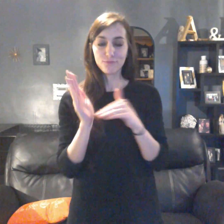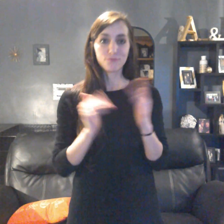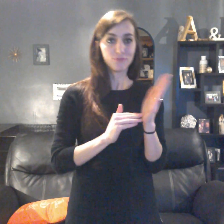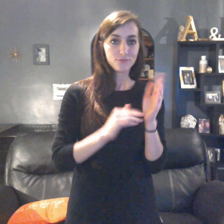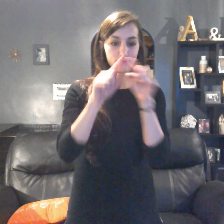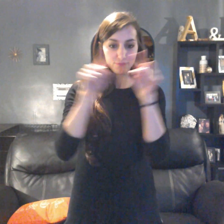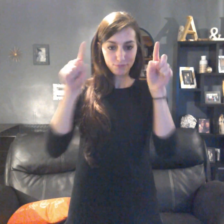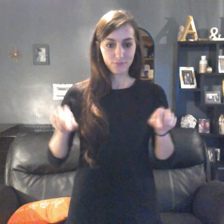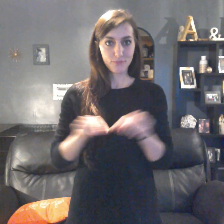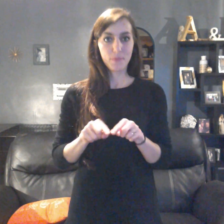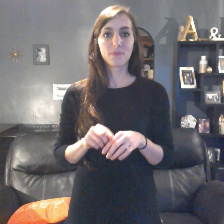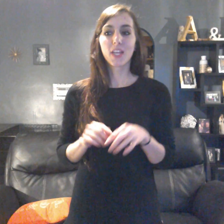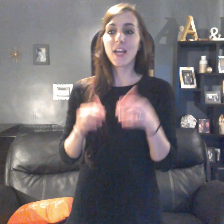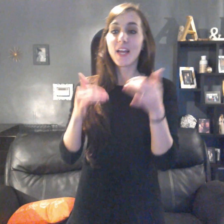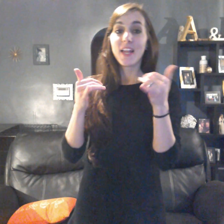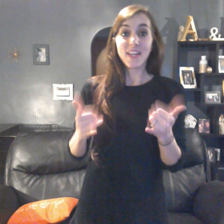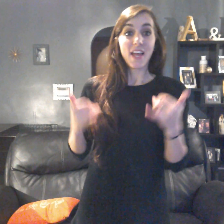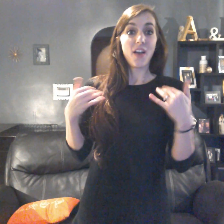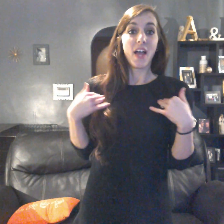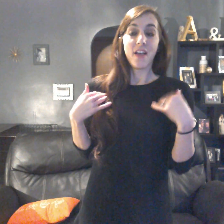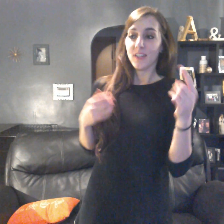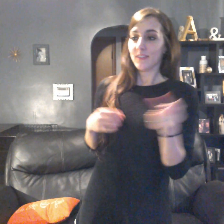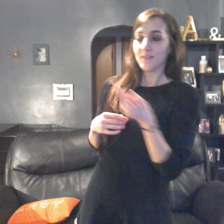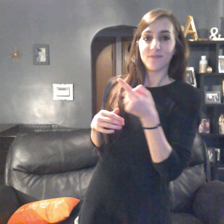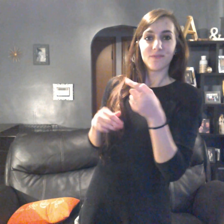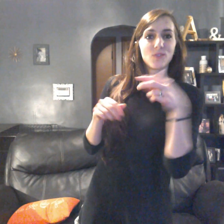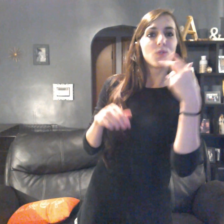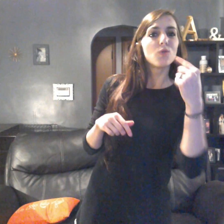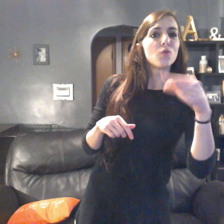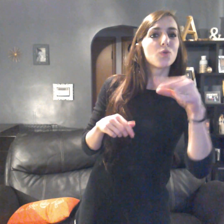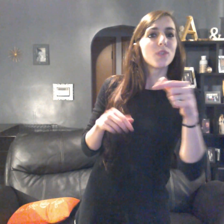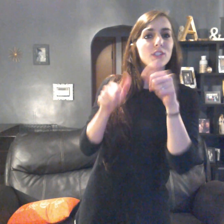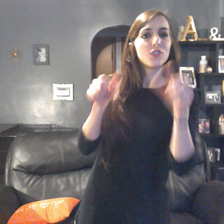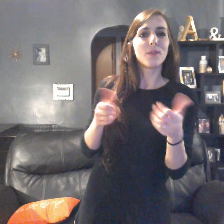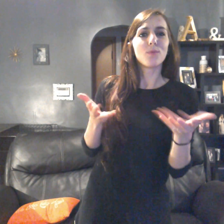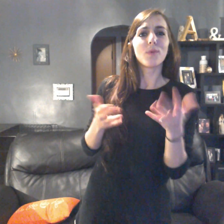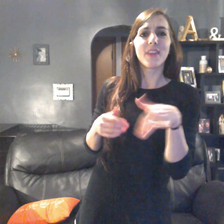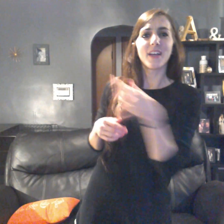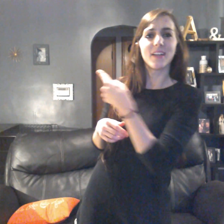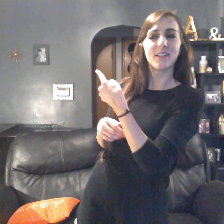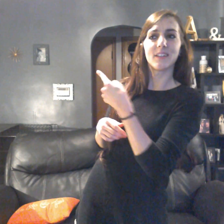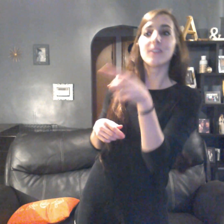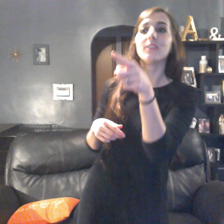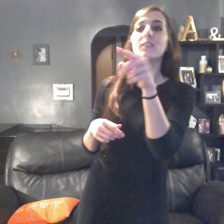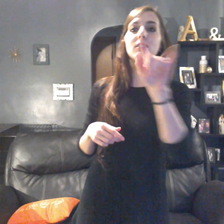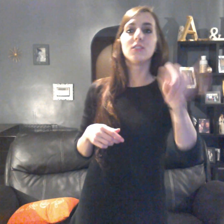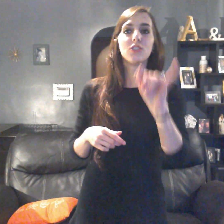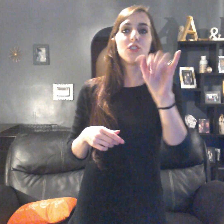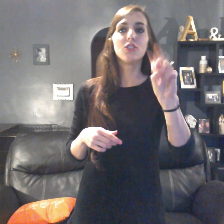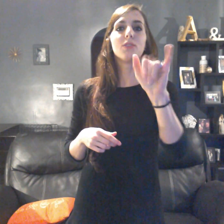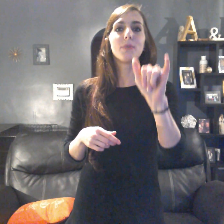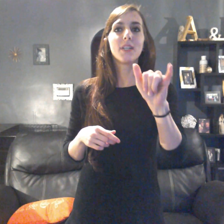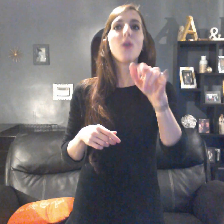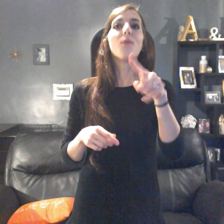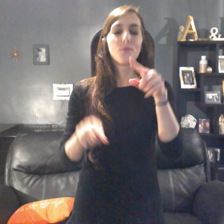Jimmy? A triangle. You've had triangles for a long time. What's the definition of a triangle? It has to